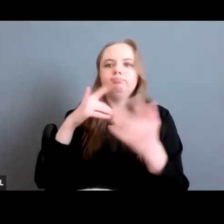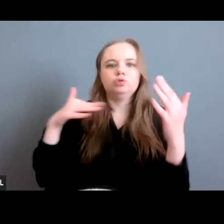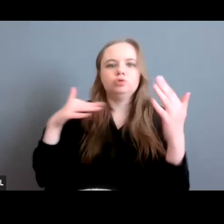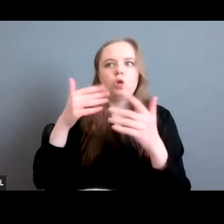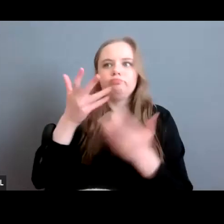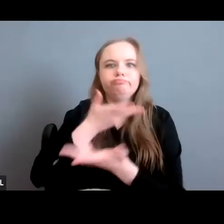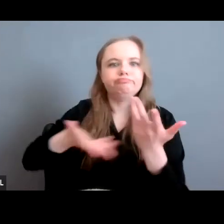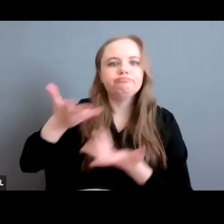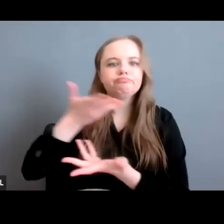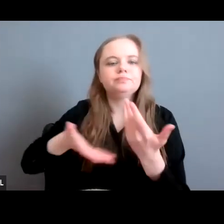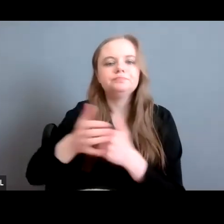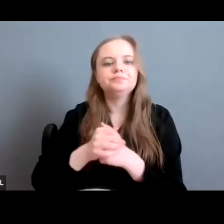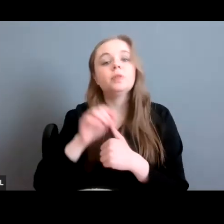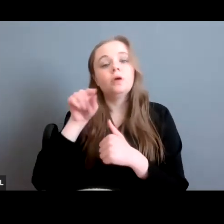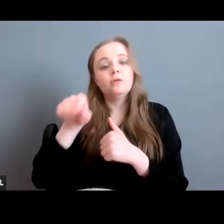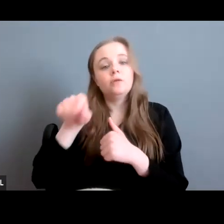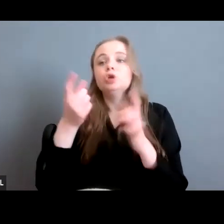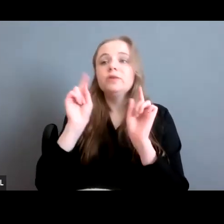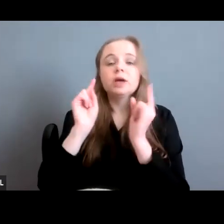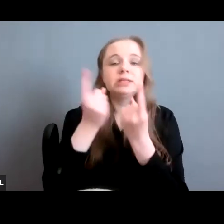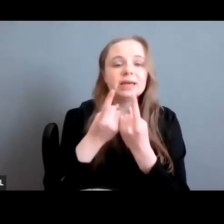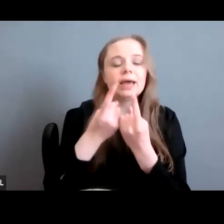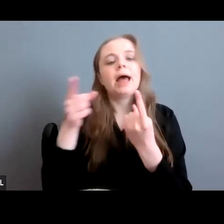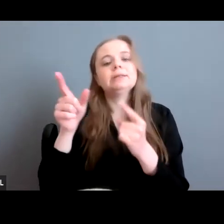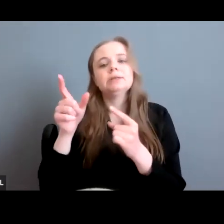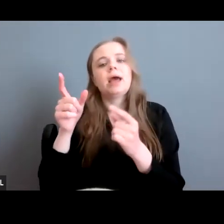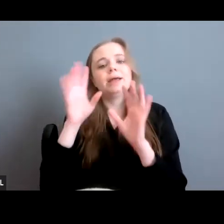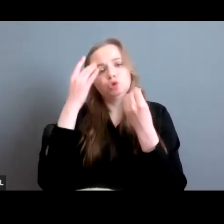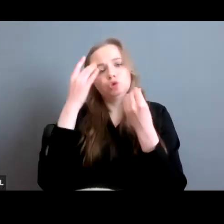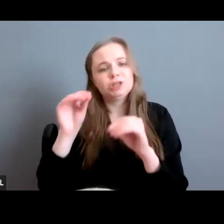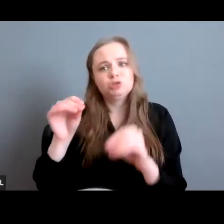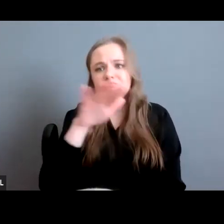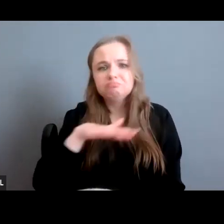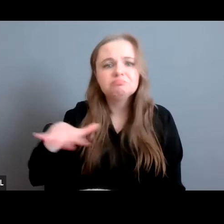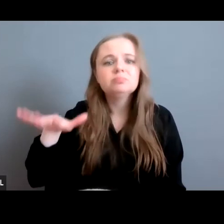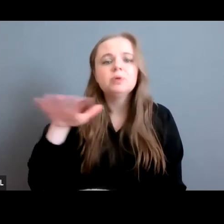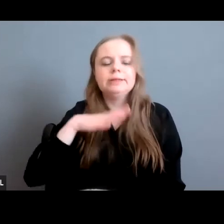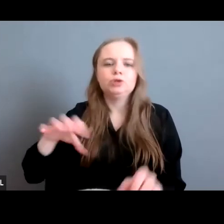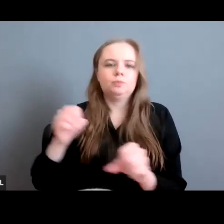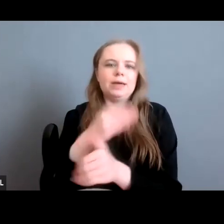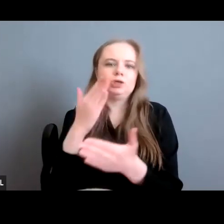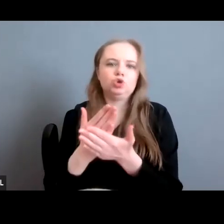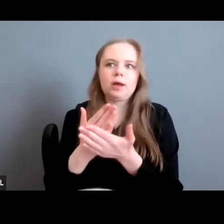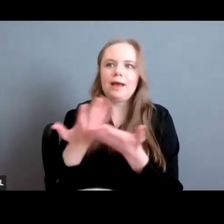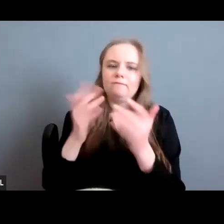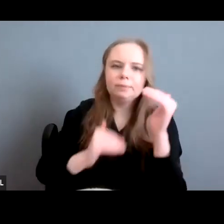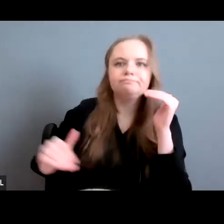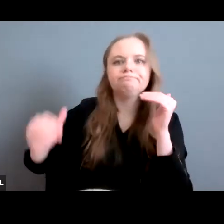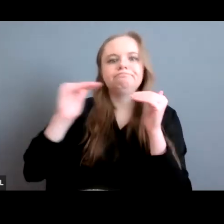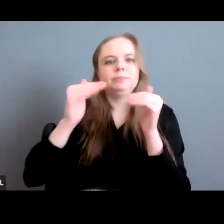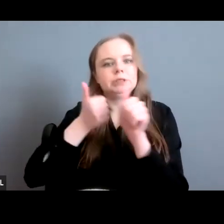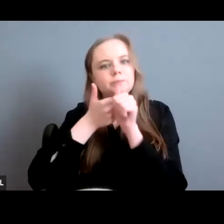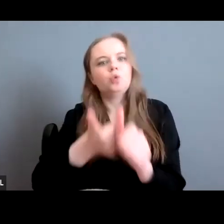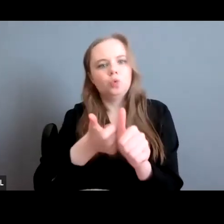mechanisms within the universities and the education sphere to really step up and ensure greater inclusion and greater support and greater awareness